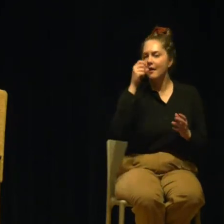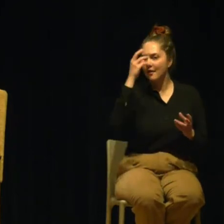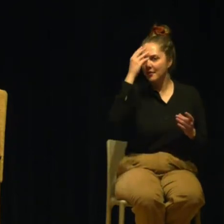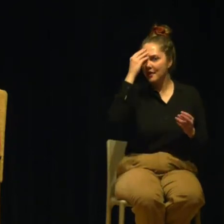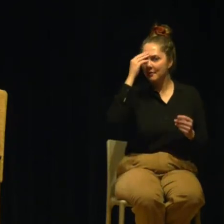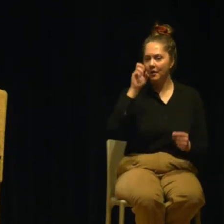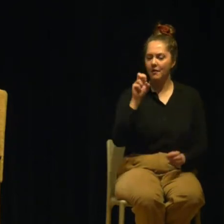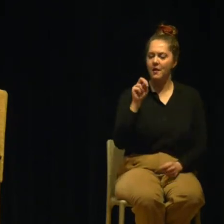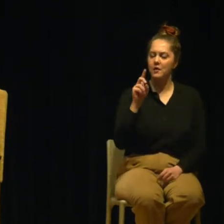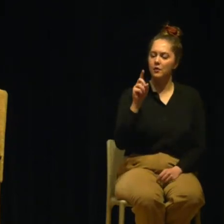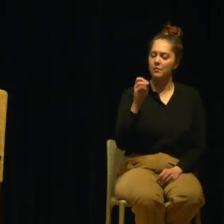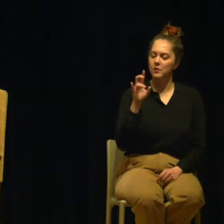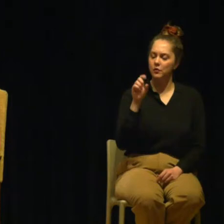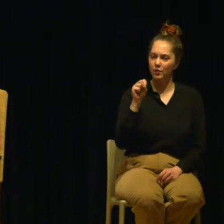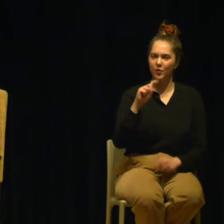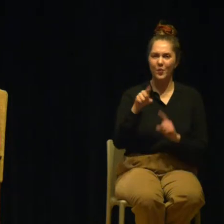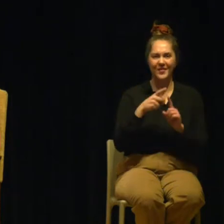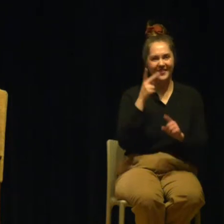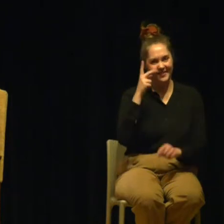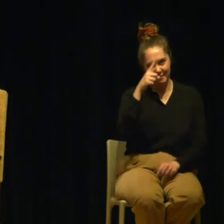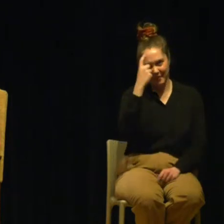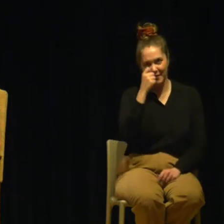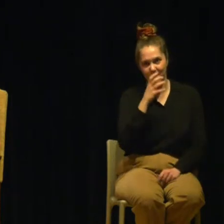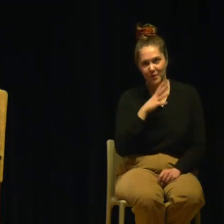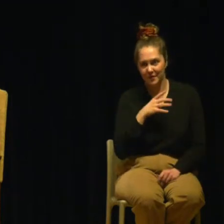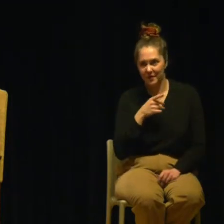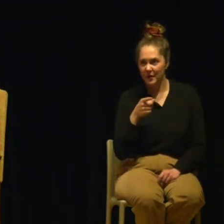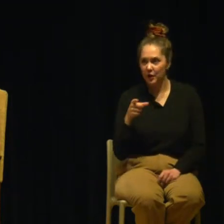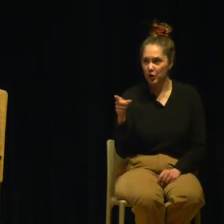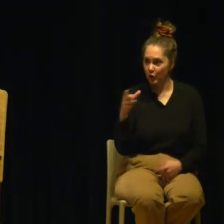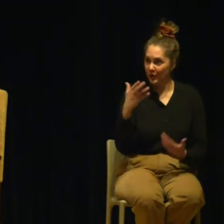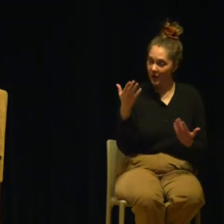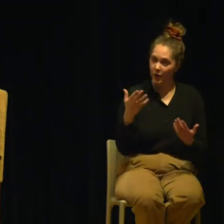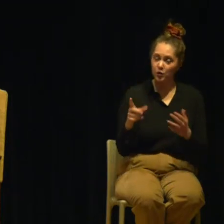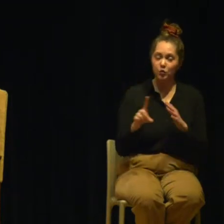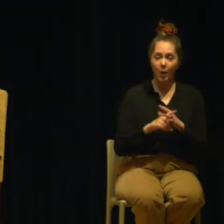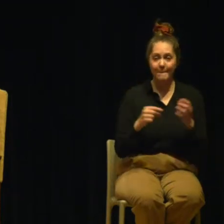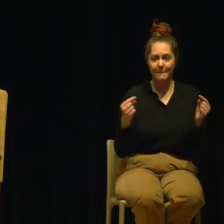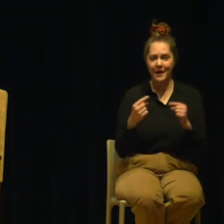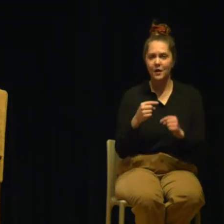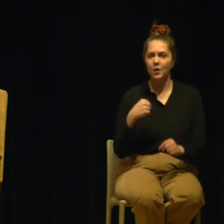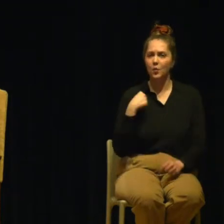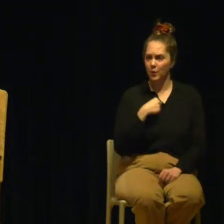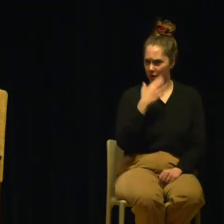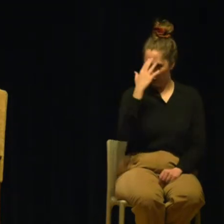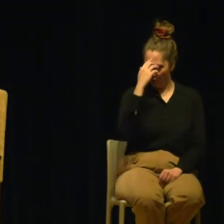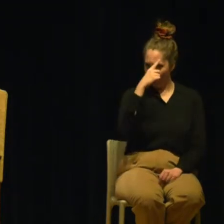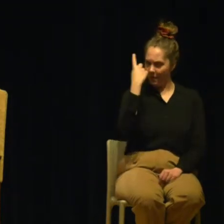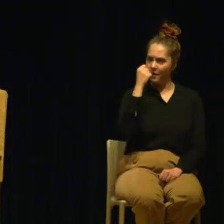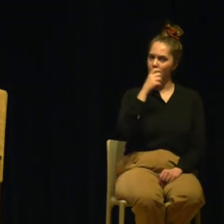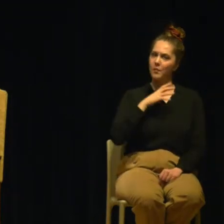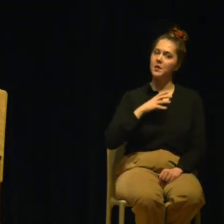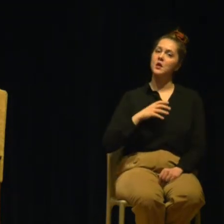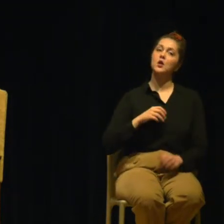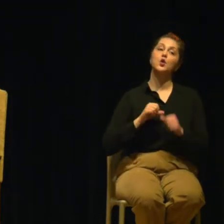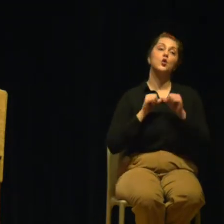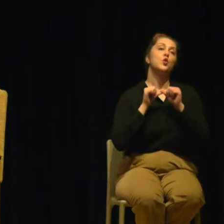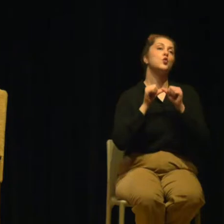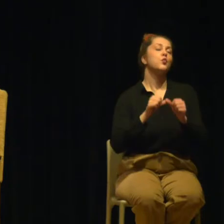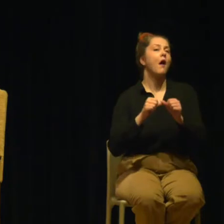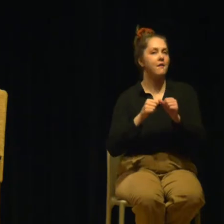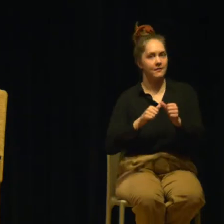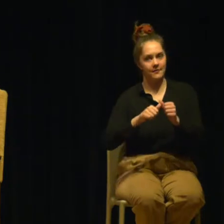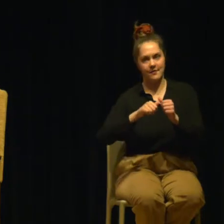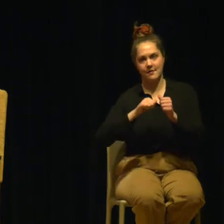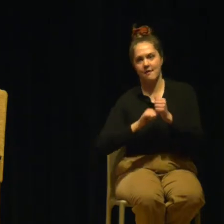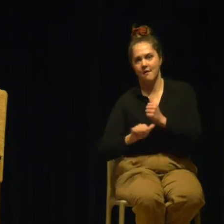about endometriosis when they see a Black woman. You're here and you're in pain, and we know that Black women are chronically